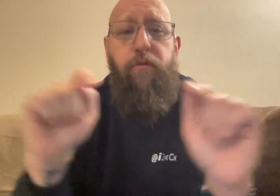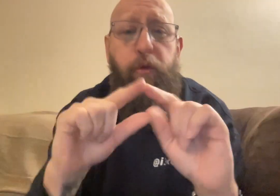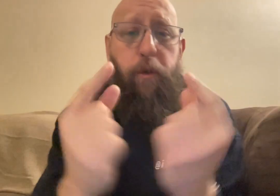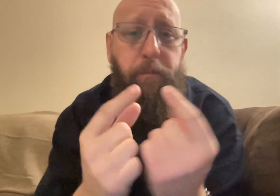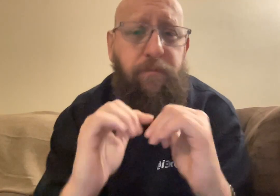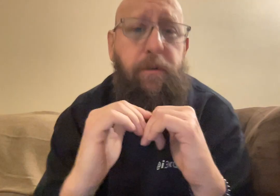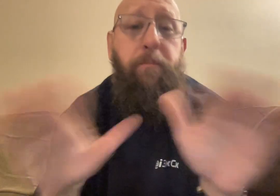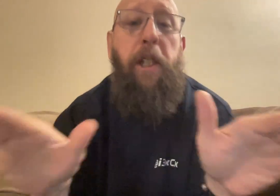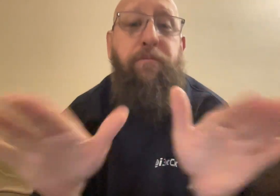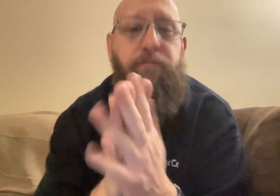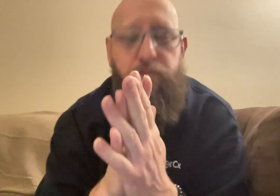all the